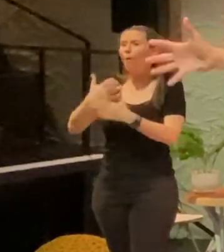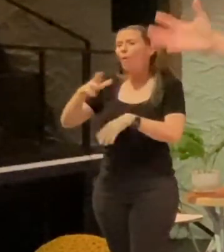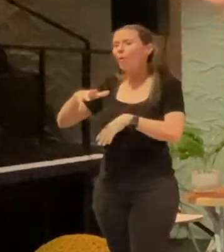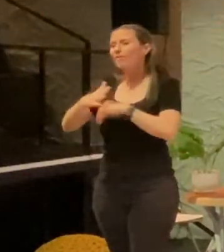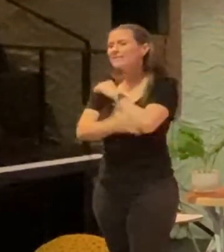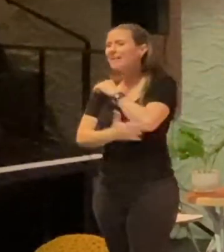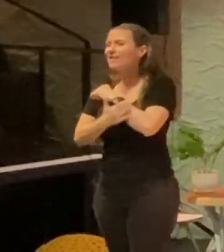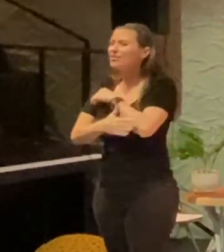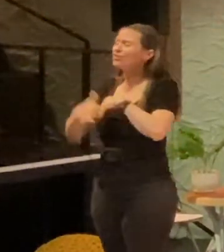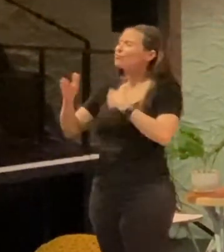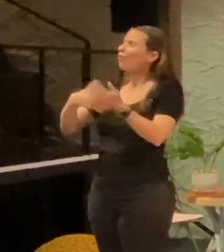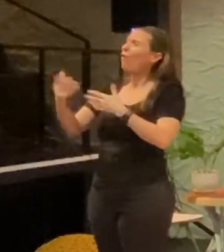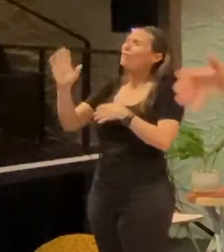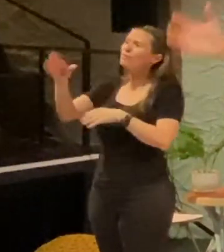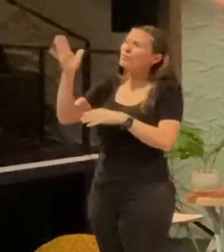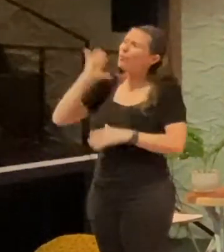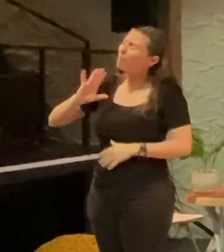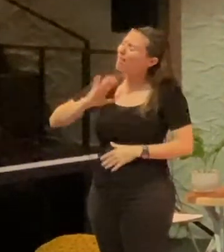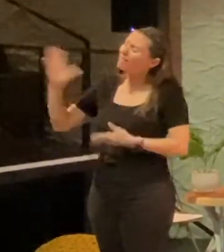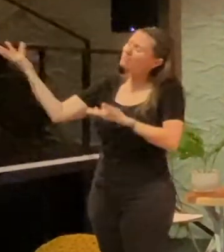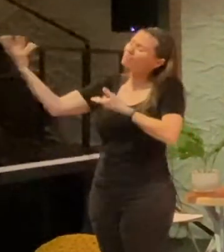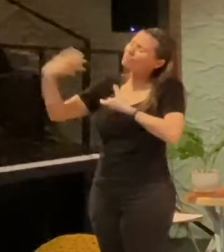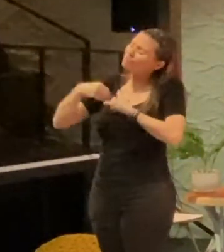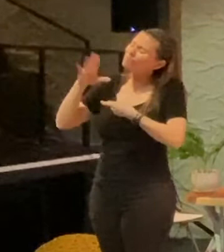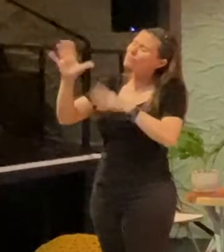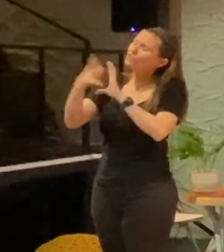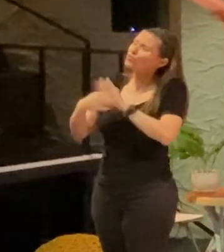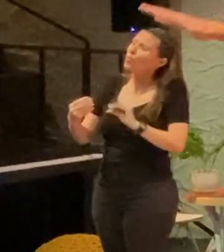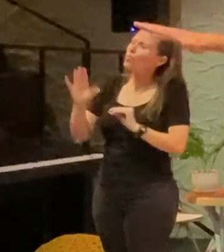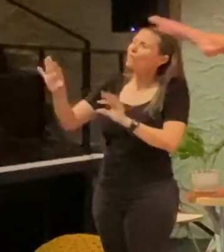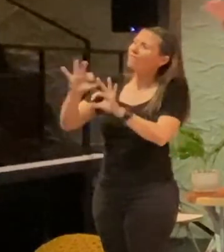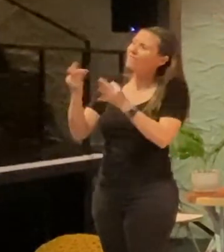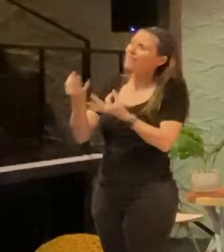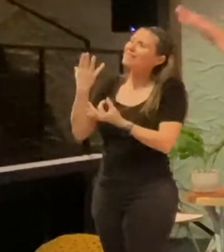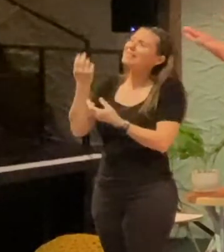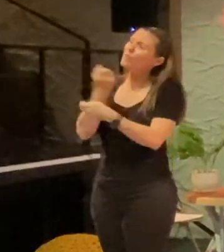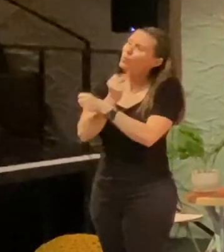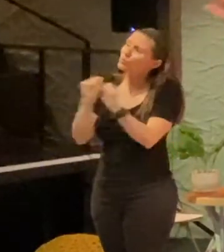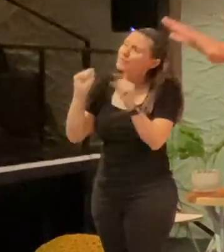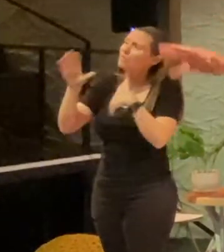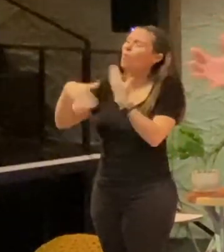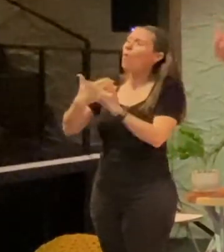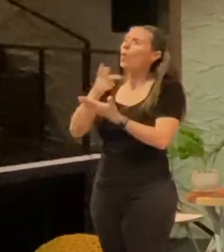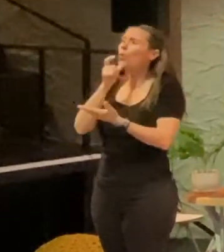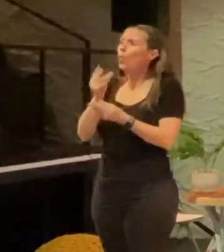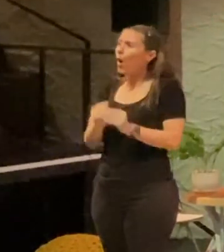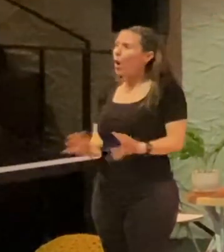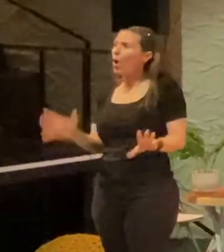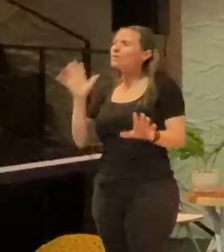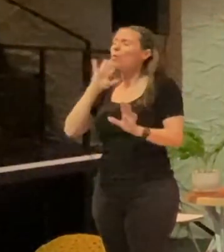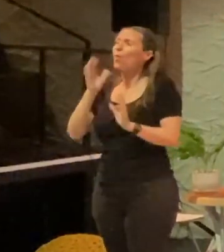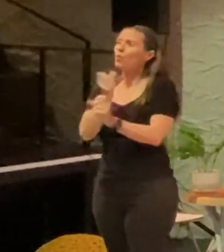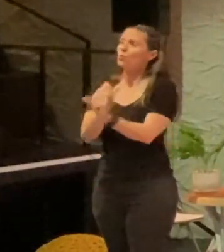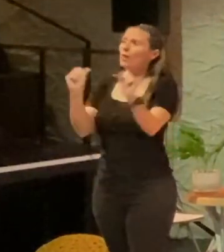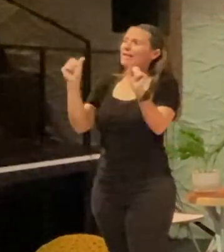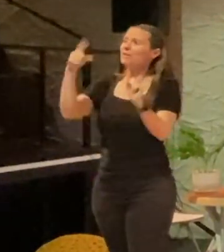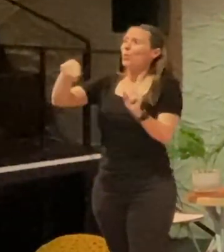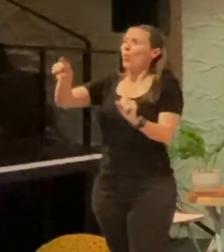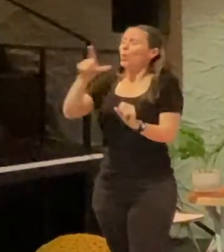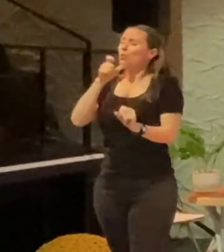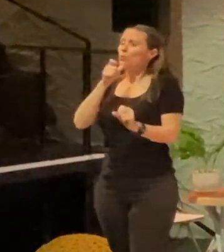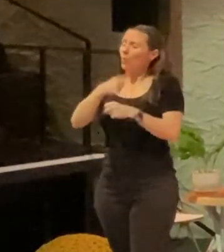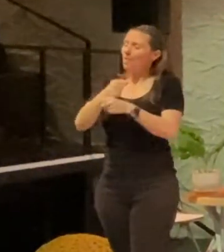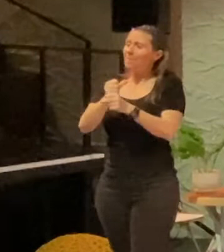their past, into his story and into his family. He will redeem all who are lost. He will rescue those who will